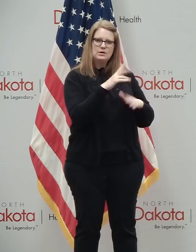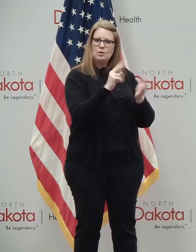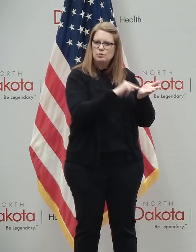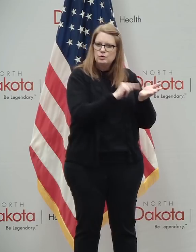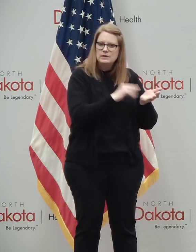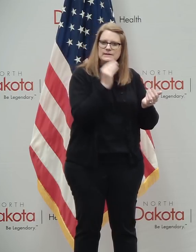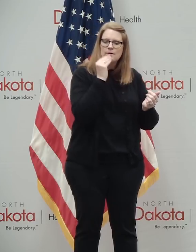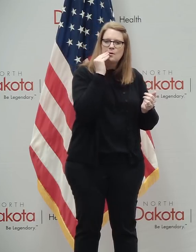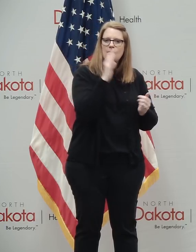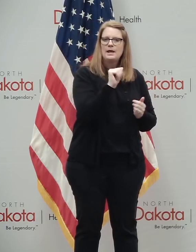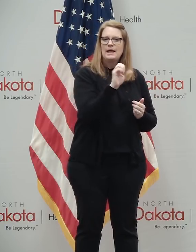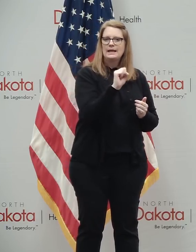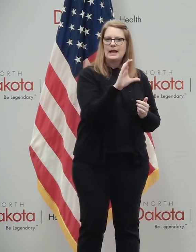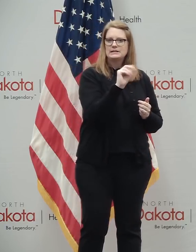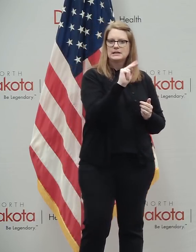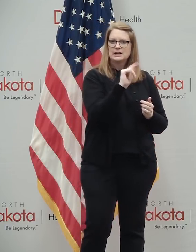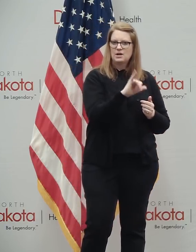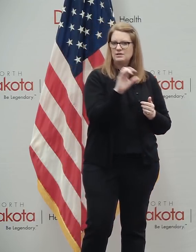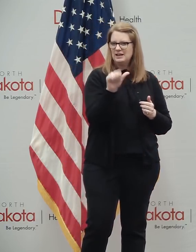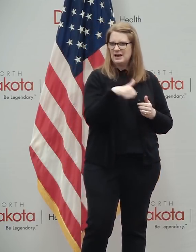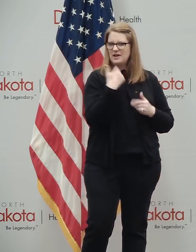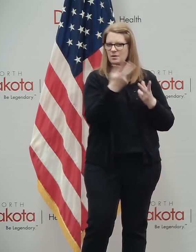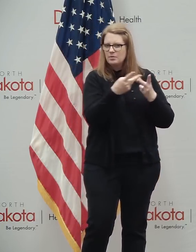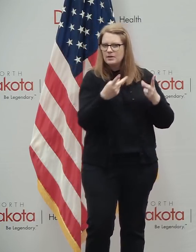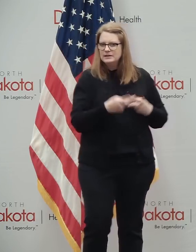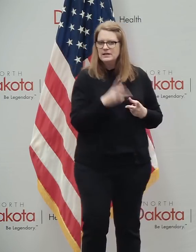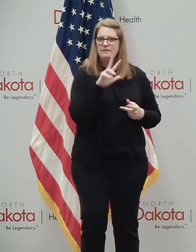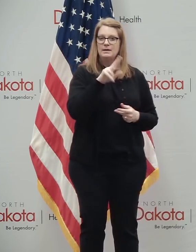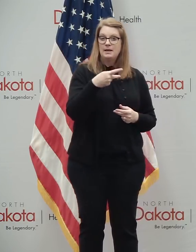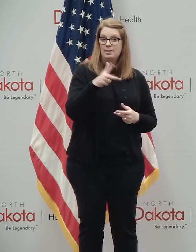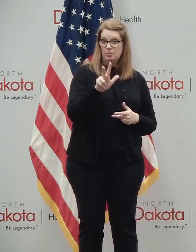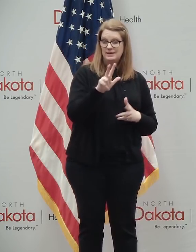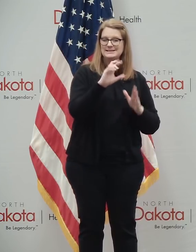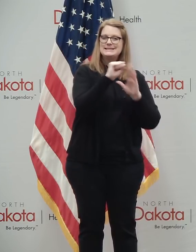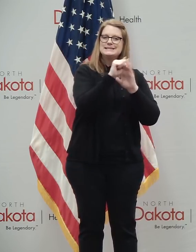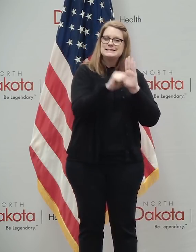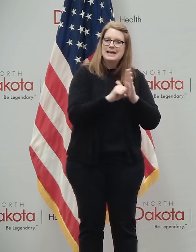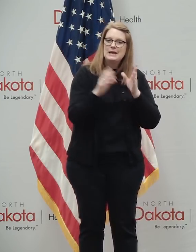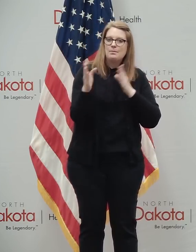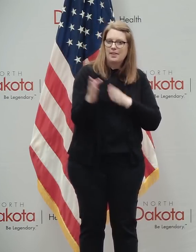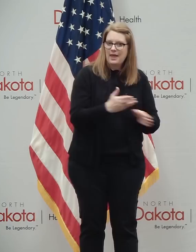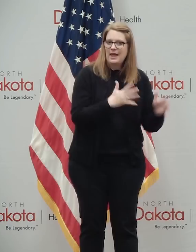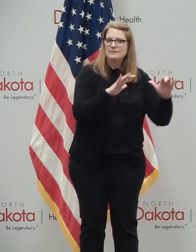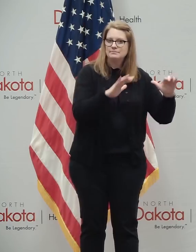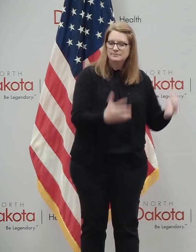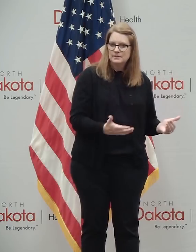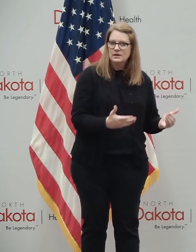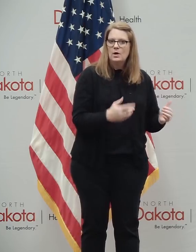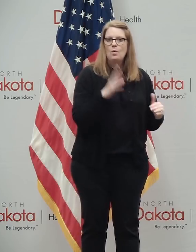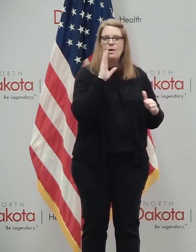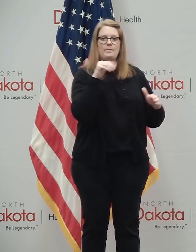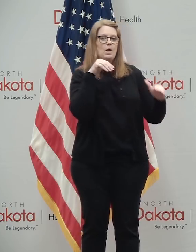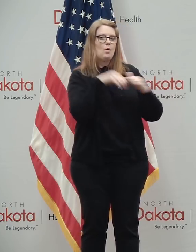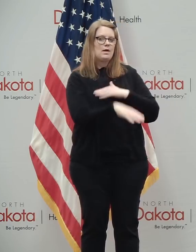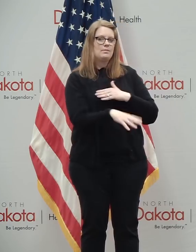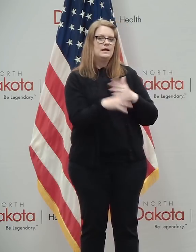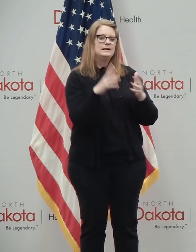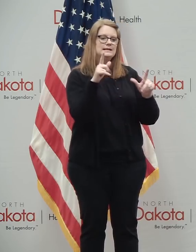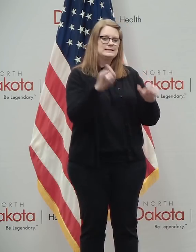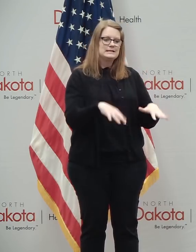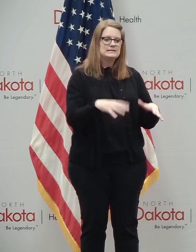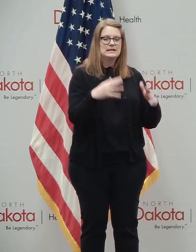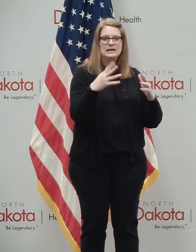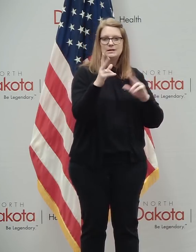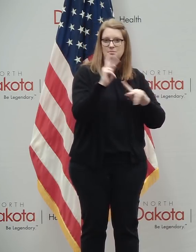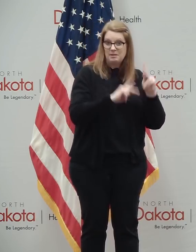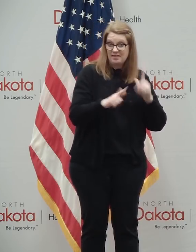facilities in Cass County and elsewhere. The VP3 is a statewide effort. We will be getting back in and retesting residents and staff until